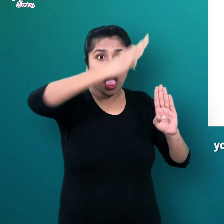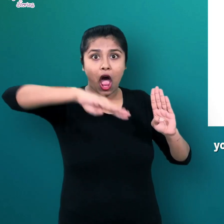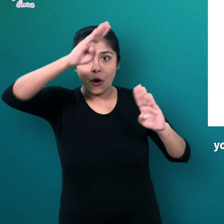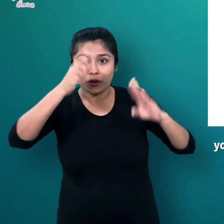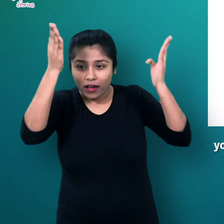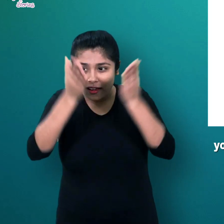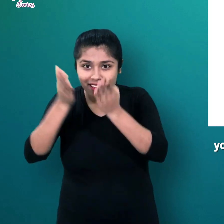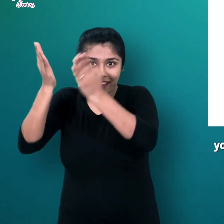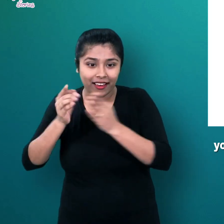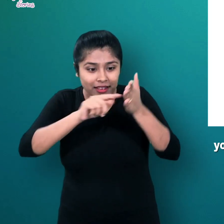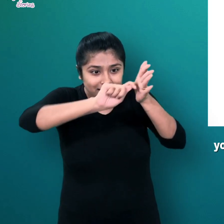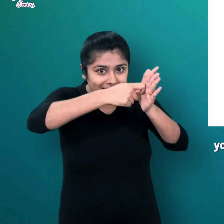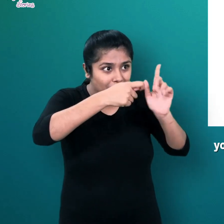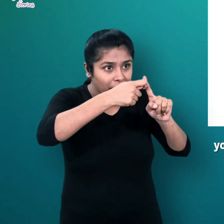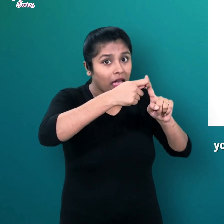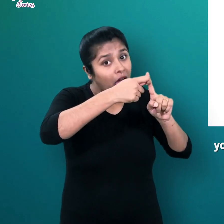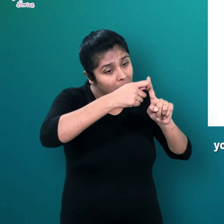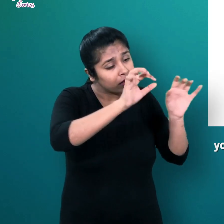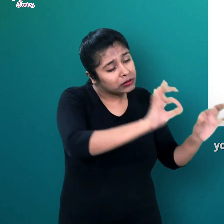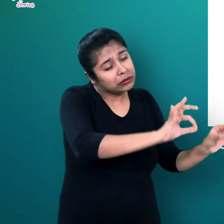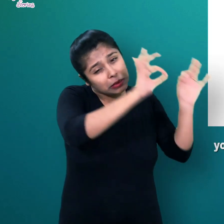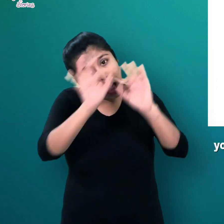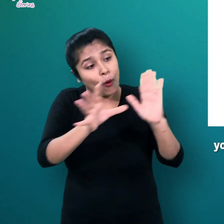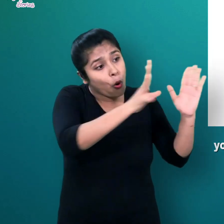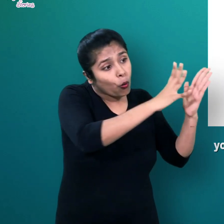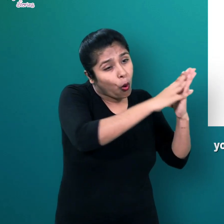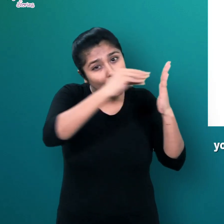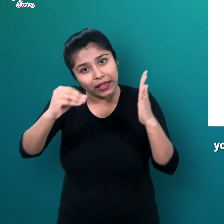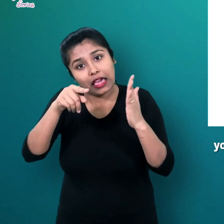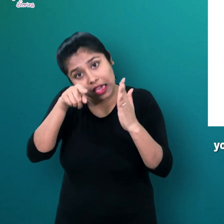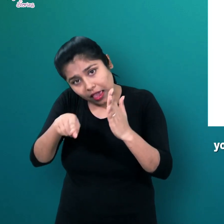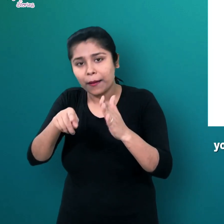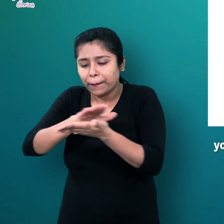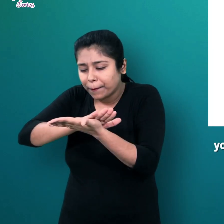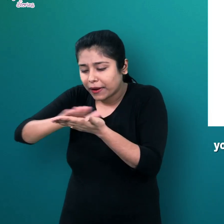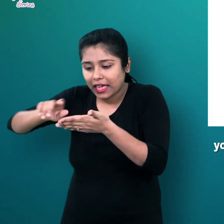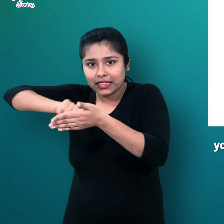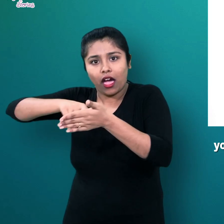the pattern of mountains and valleys from the old key to a blank key."